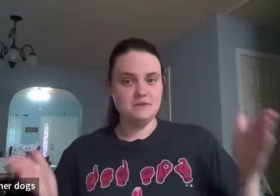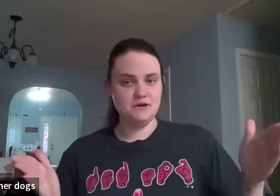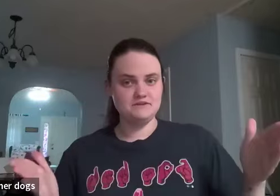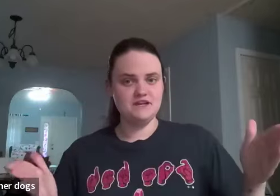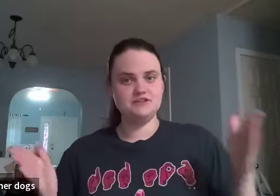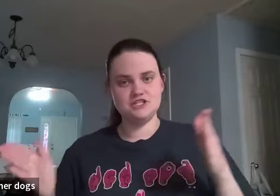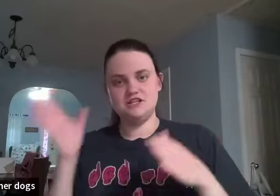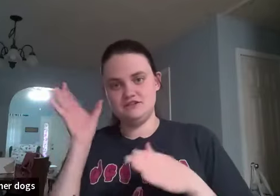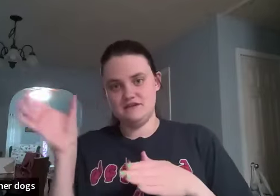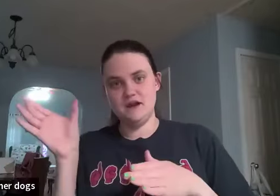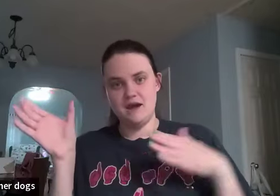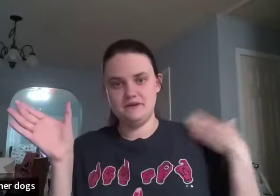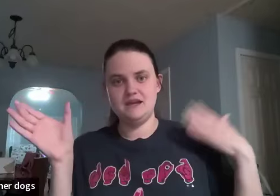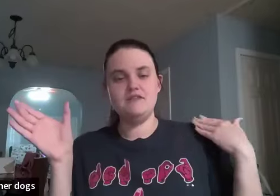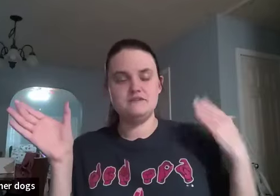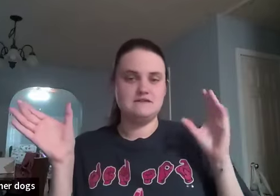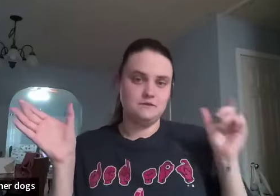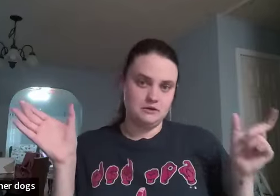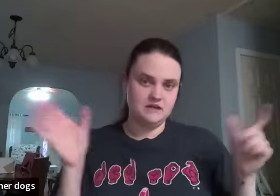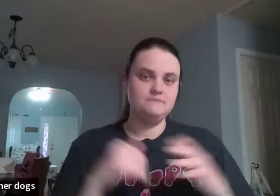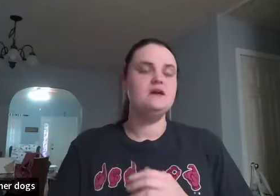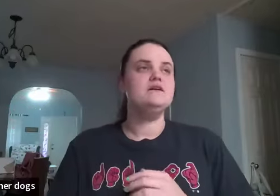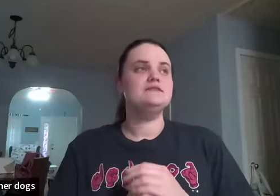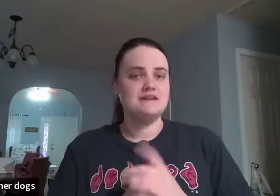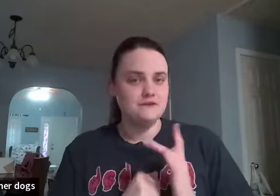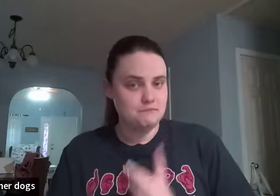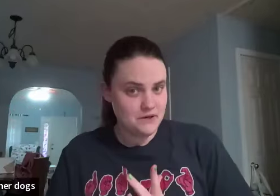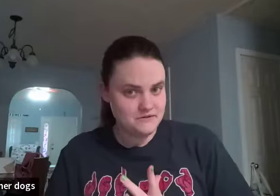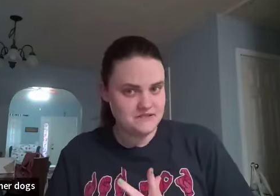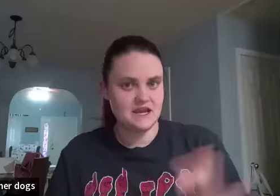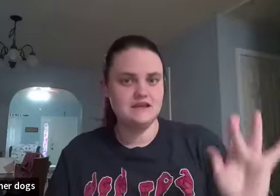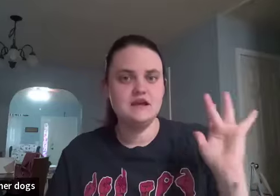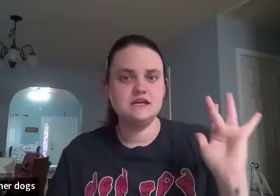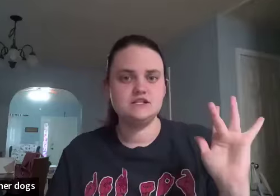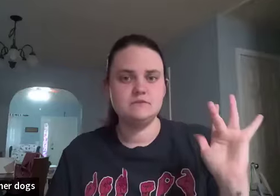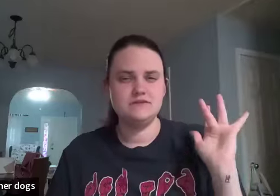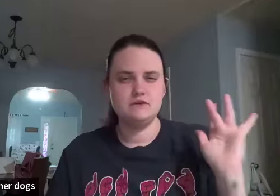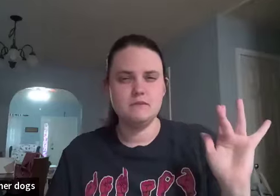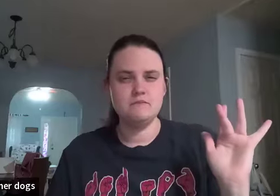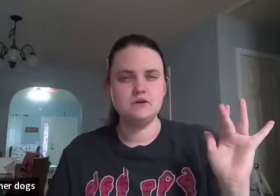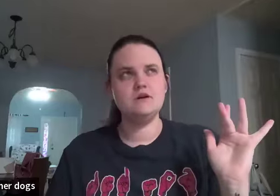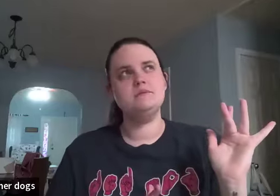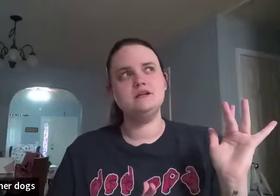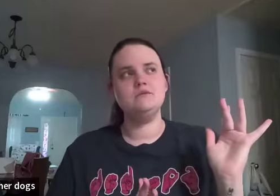happy birthday, you're just going to do sign for happy and then the sign for birthday. The sign for birthday is going to be, if you remember, I believe when we